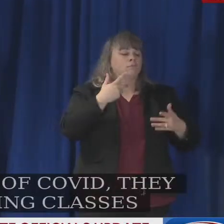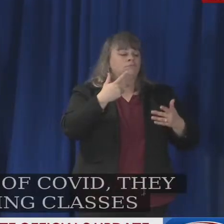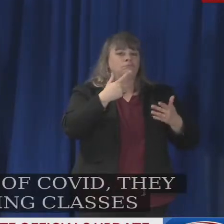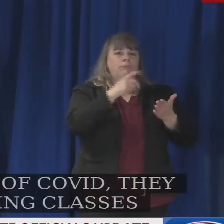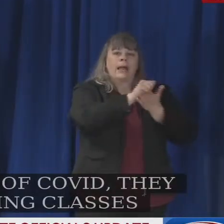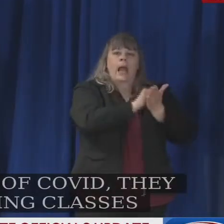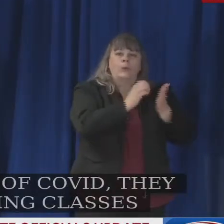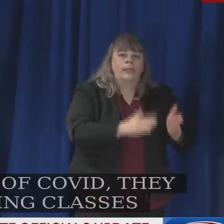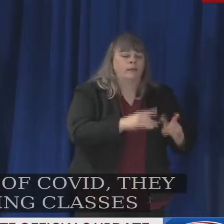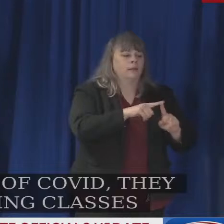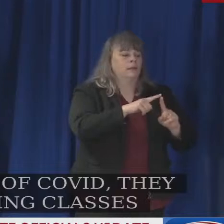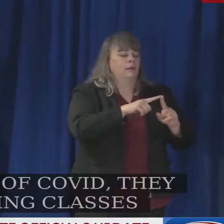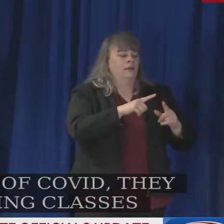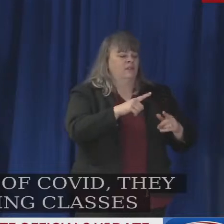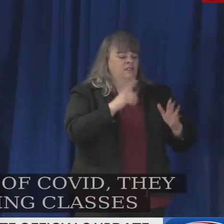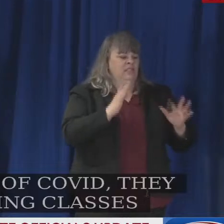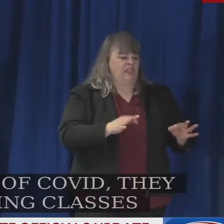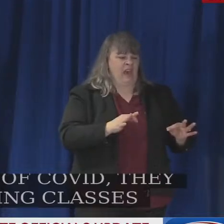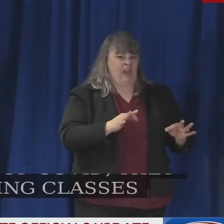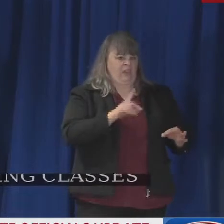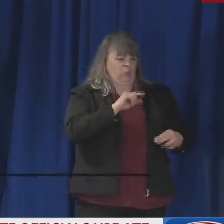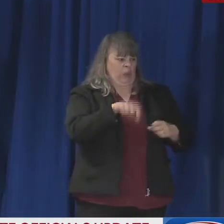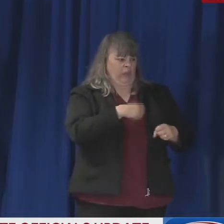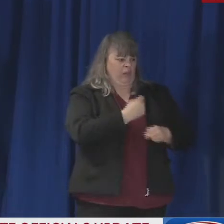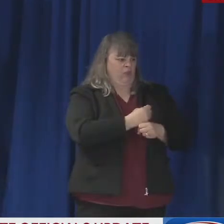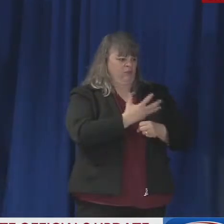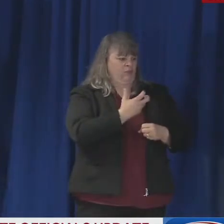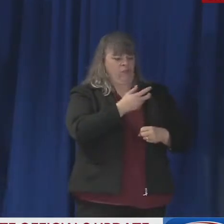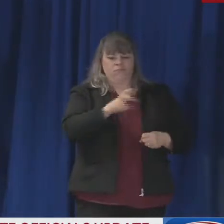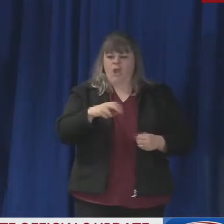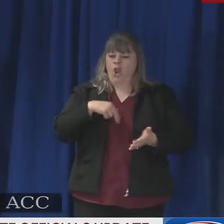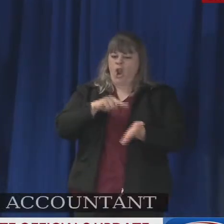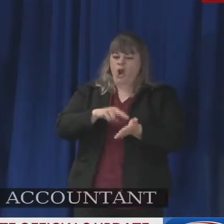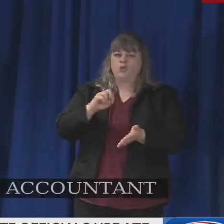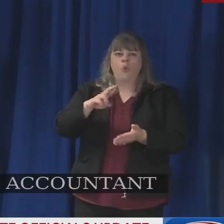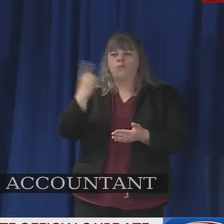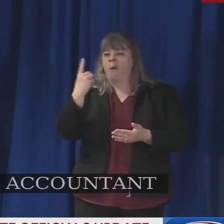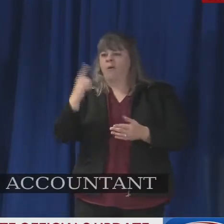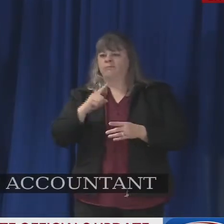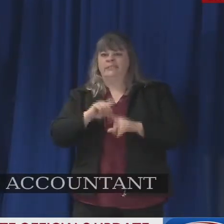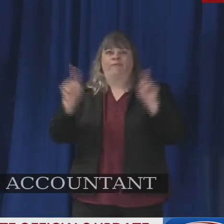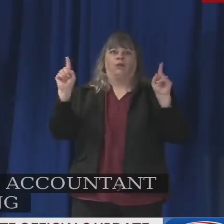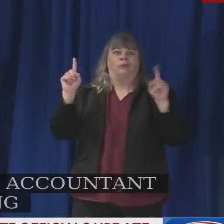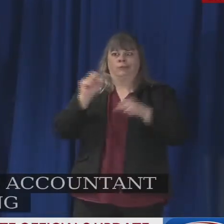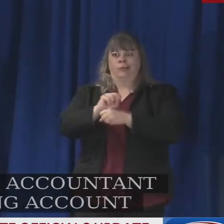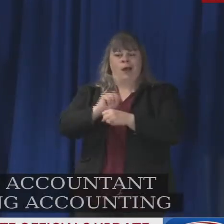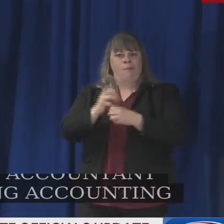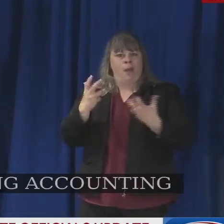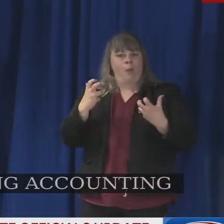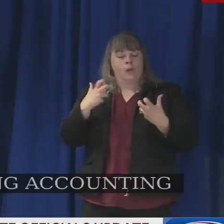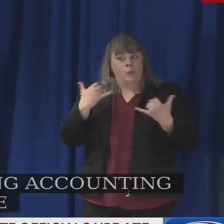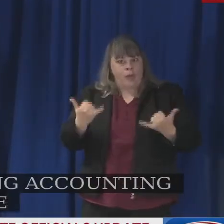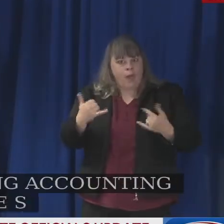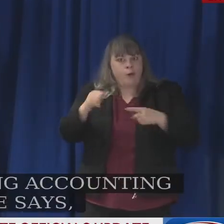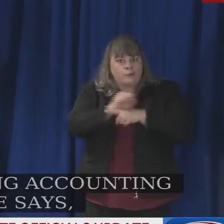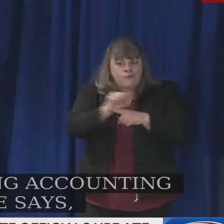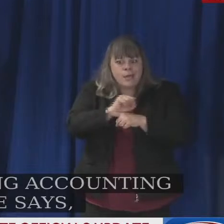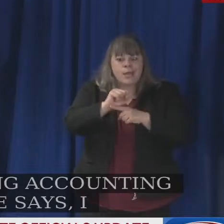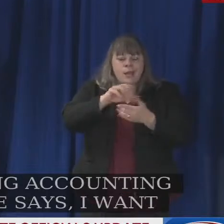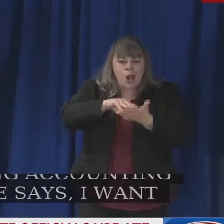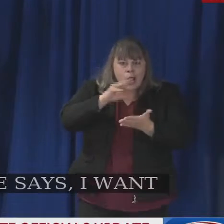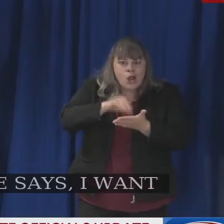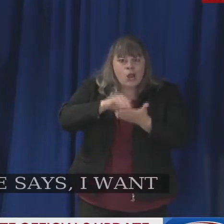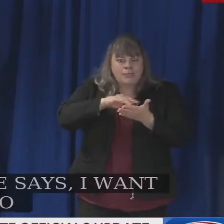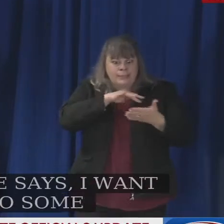accounting for 20 years, and he finally says, you know what, I don't want to do this, and I want to be a nurse. I want to go back and do something else. And so I think there's a lot of transition. Maybe that's a